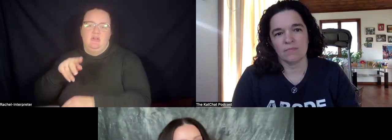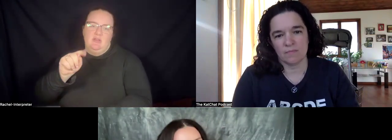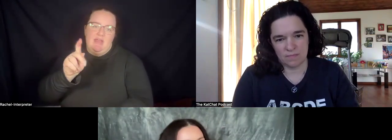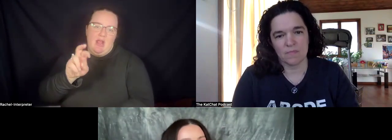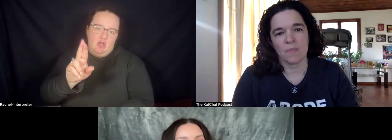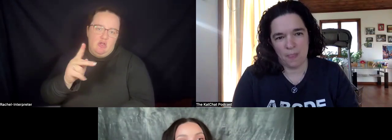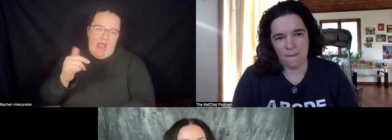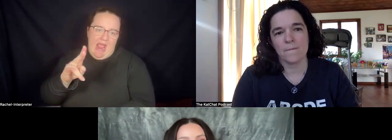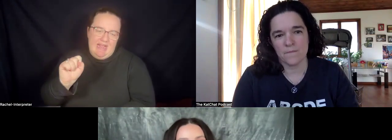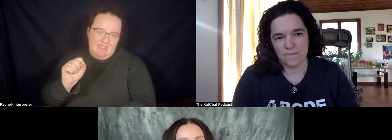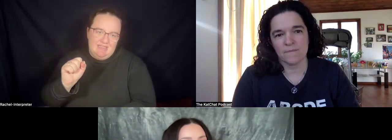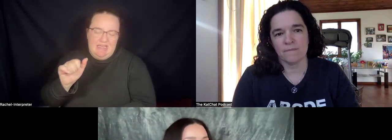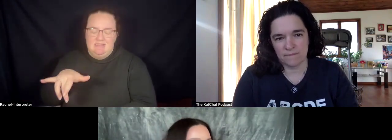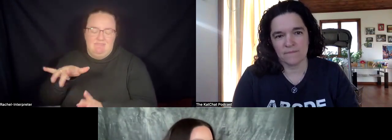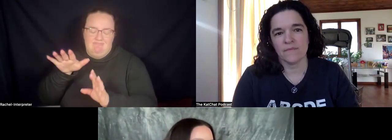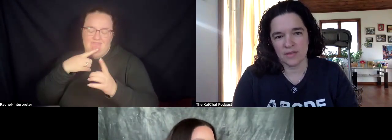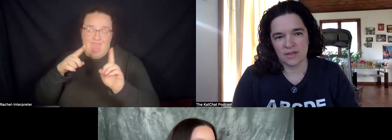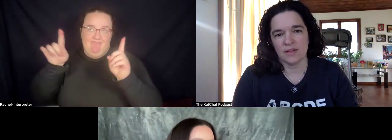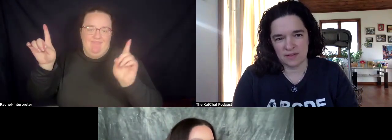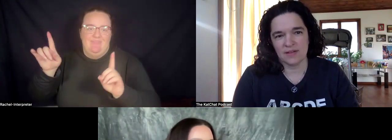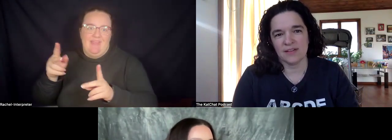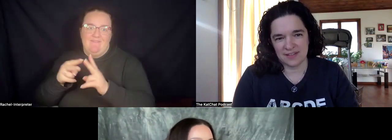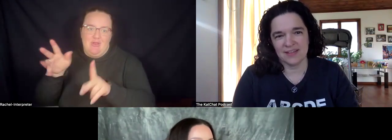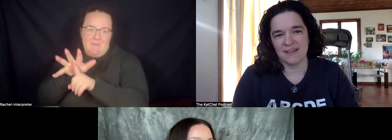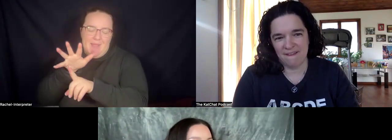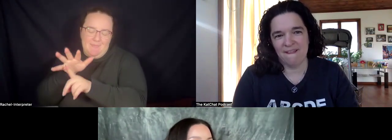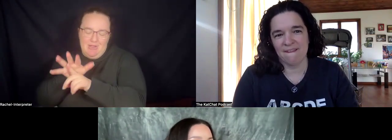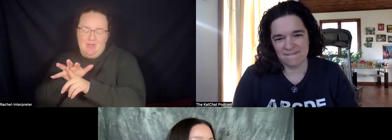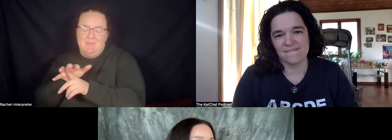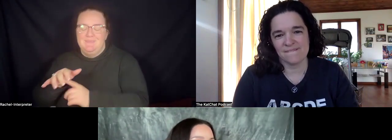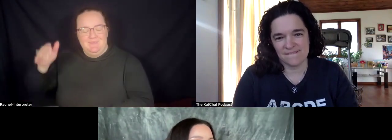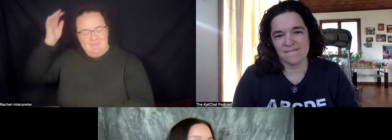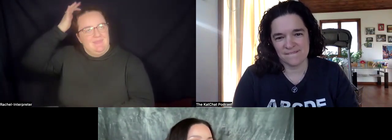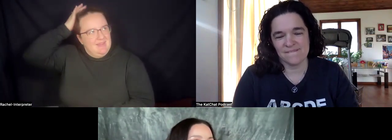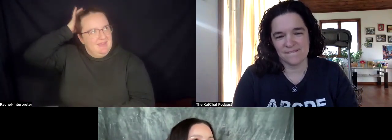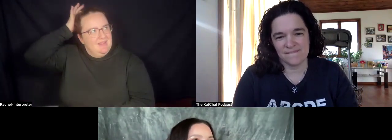he's legendary, very, very popular Hallmark. So, and